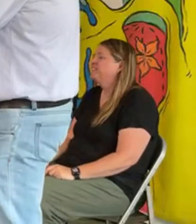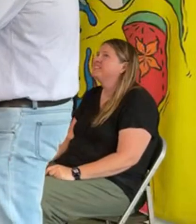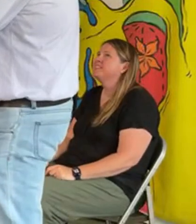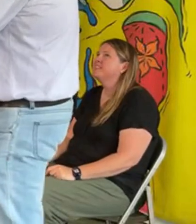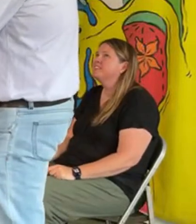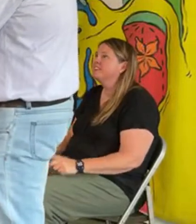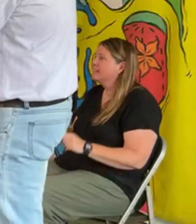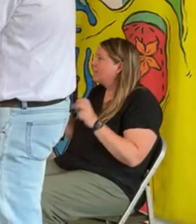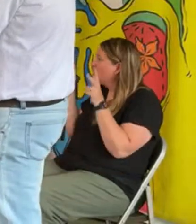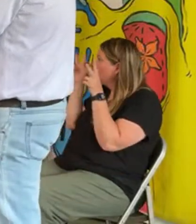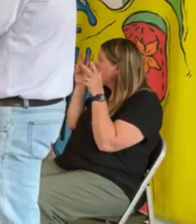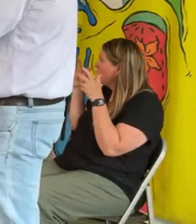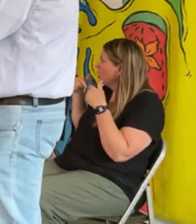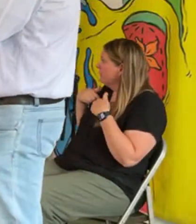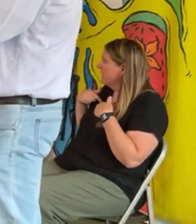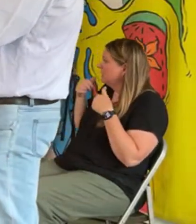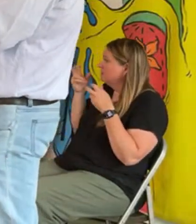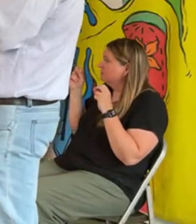Can you hear me okay?